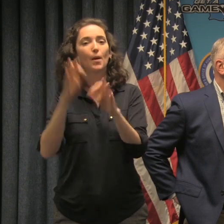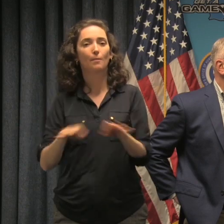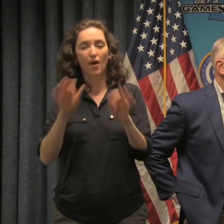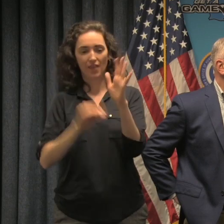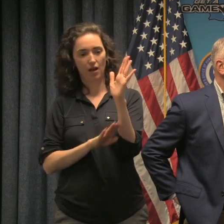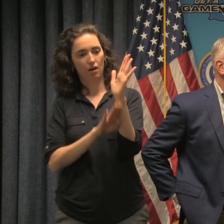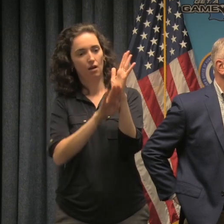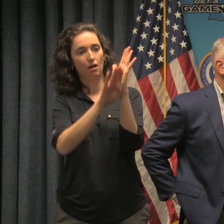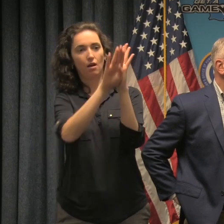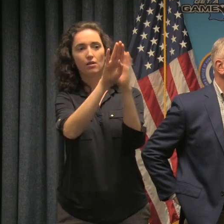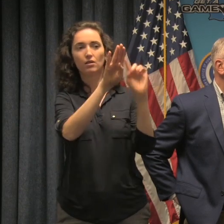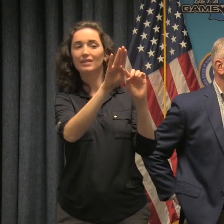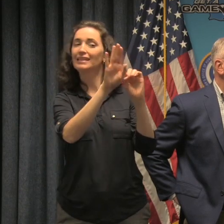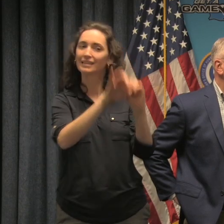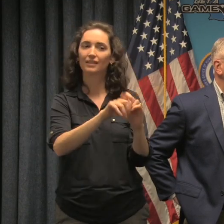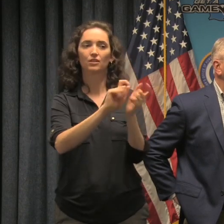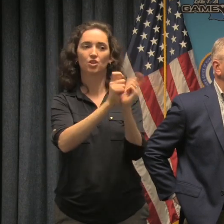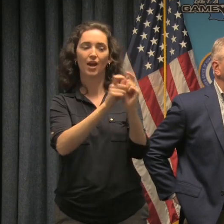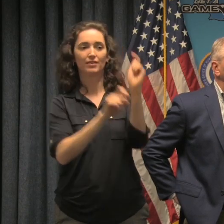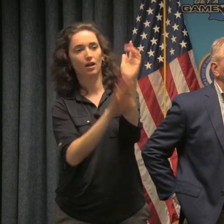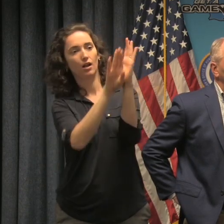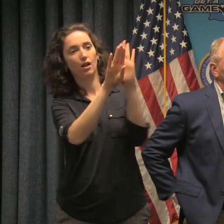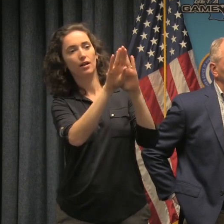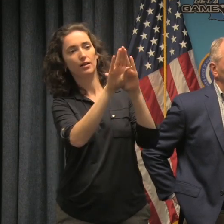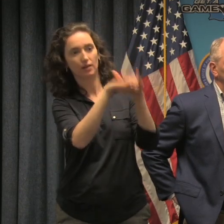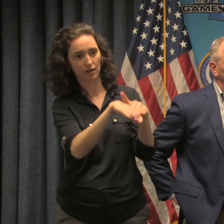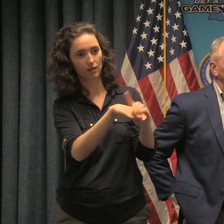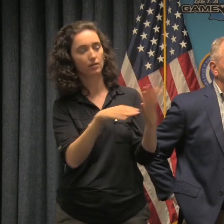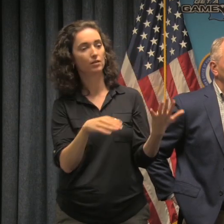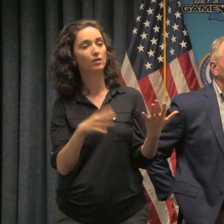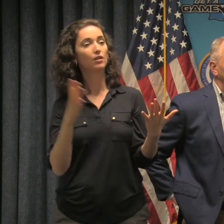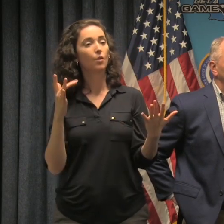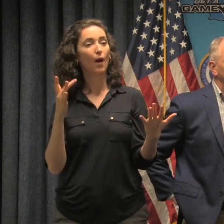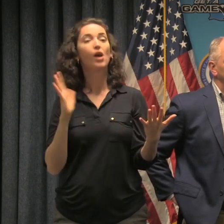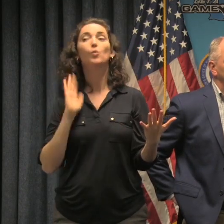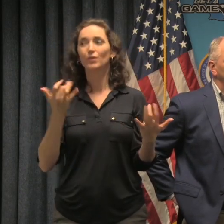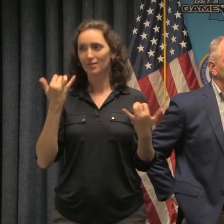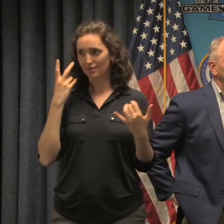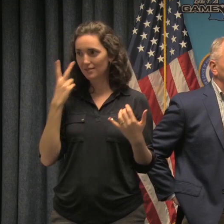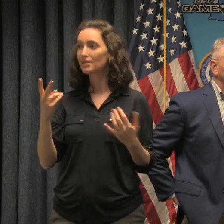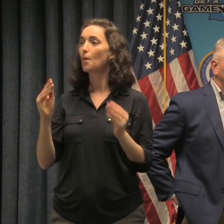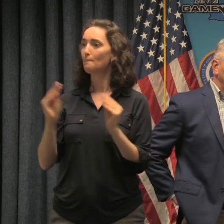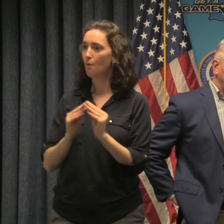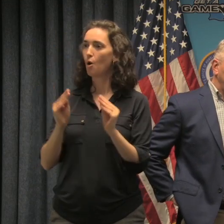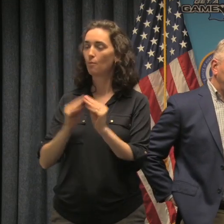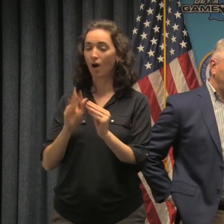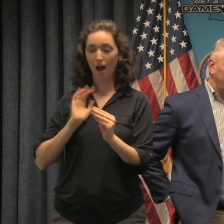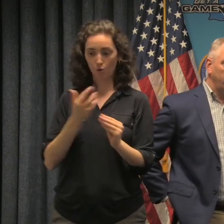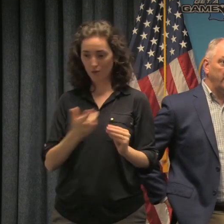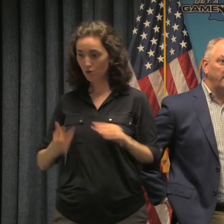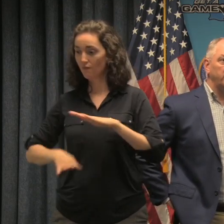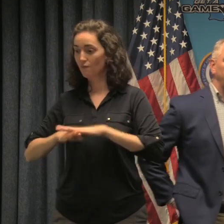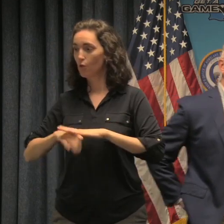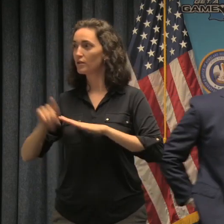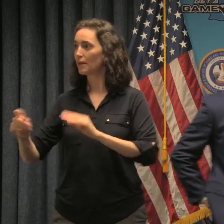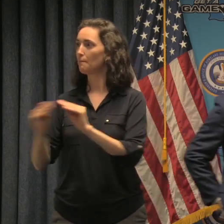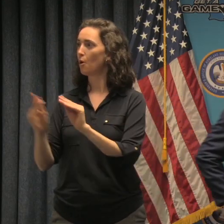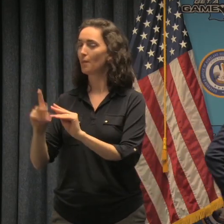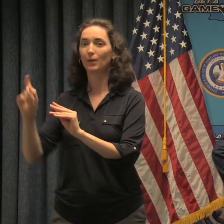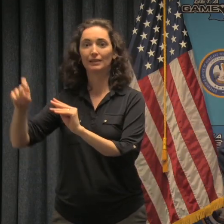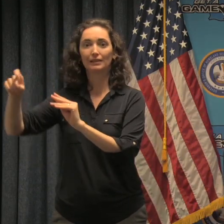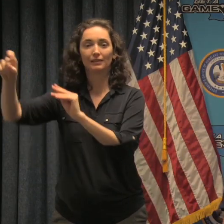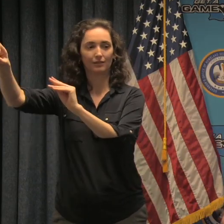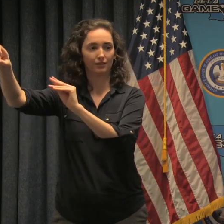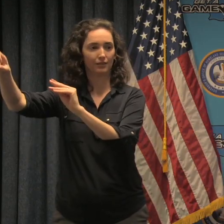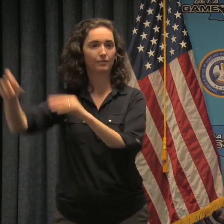because it's not just that that's going to be a peak that we're going to ride at. It's that we're still going to see more and more people needing those resources. Yes, sir.